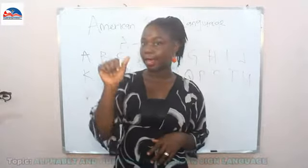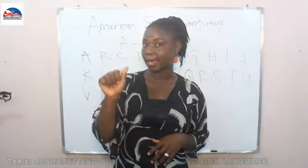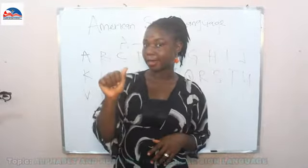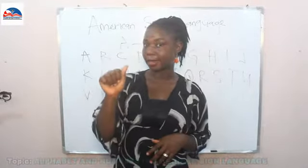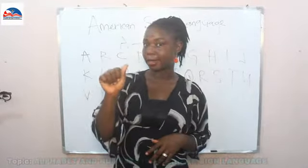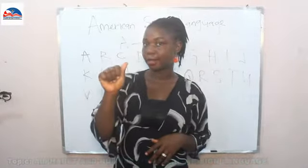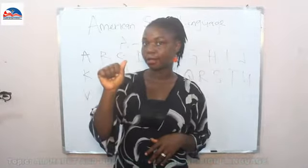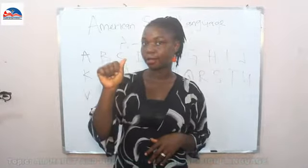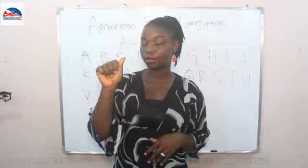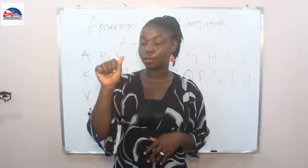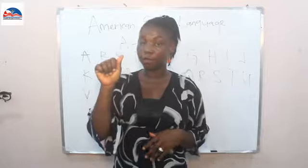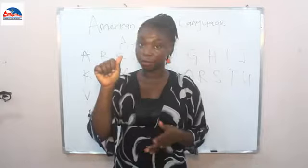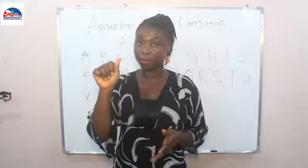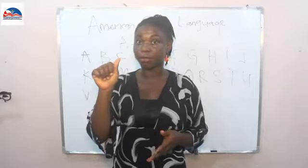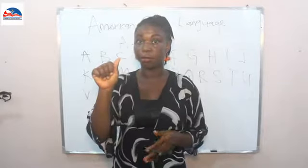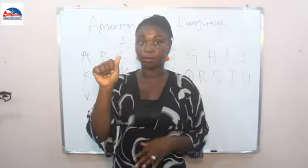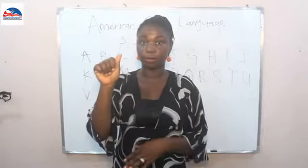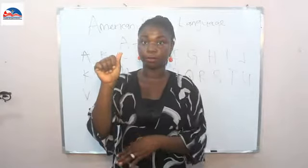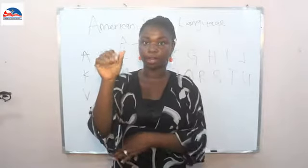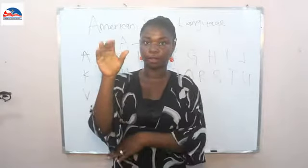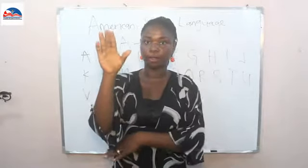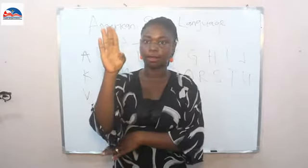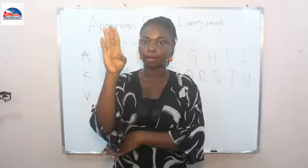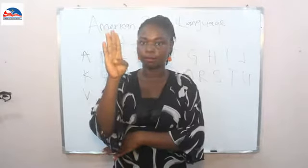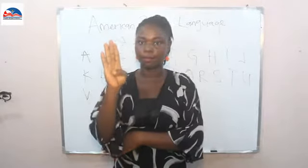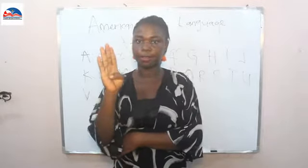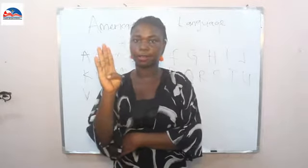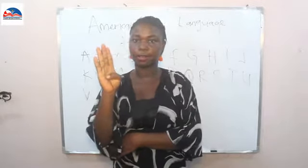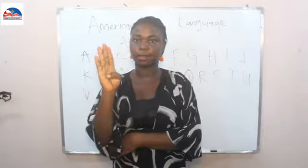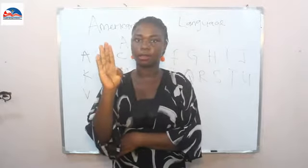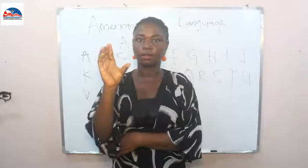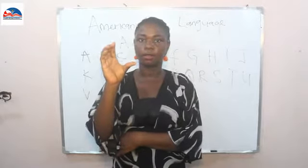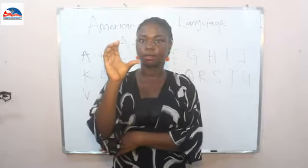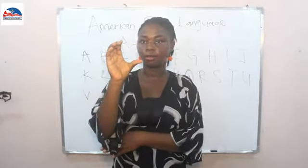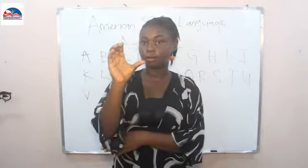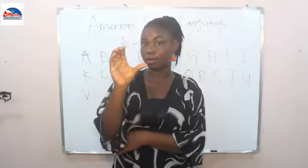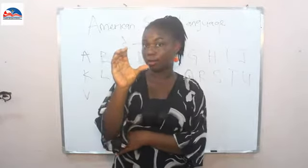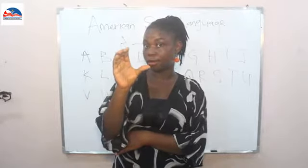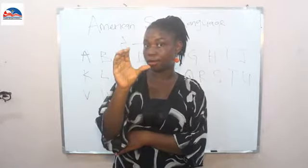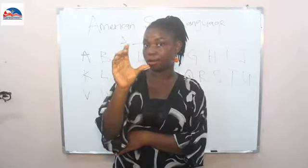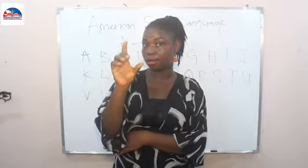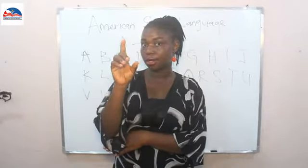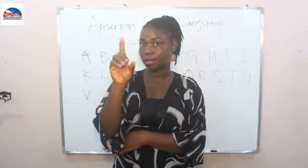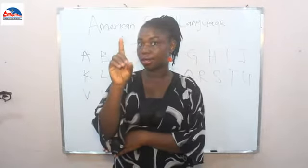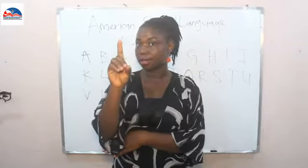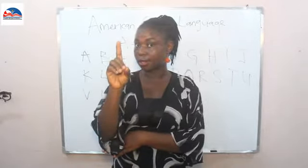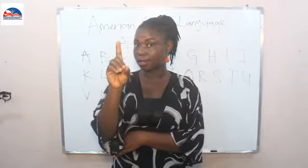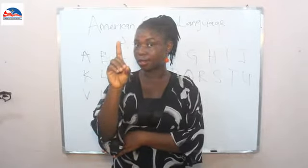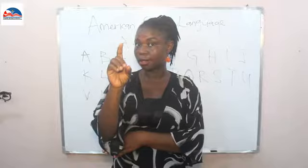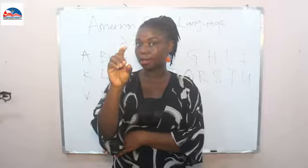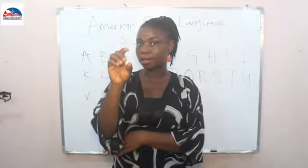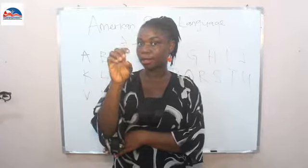see. A, you have to be a little bit fast. B, C, D,